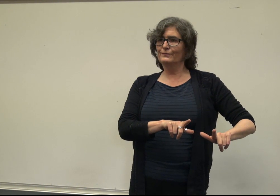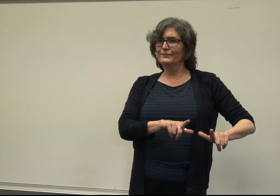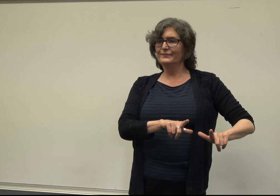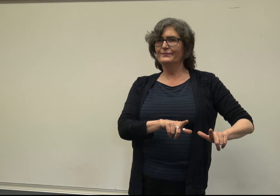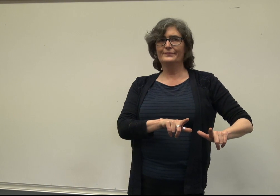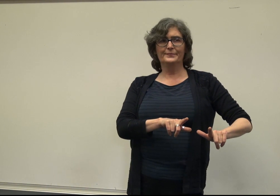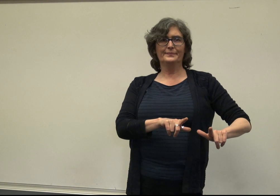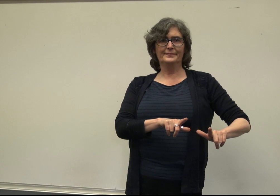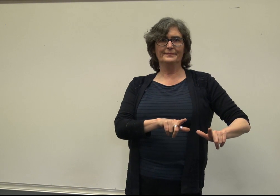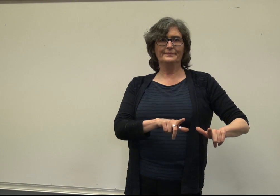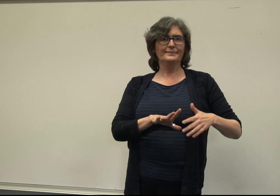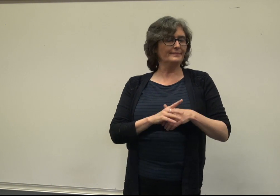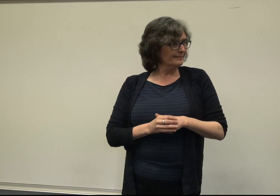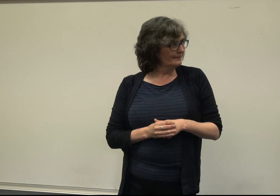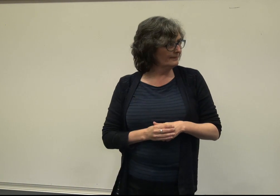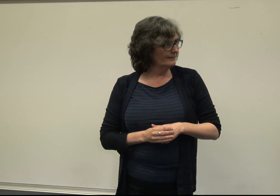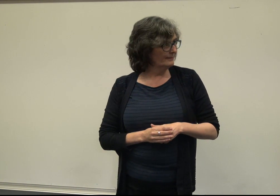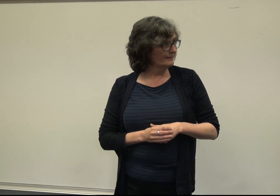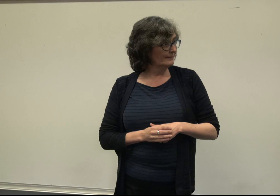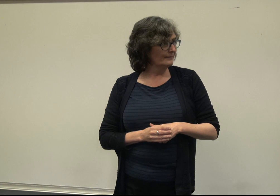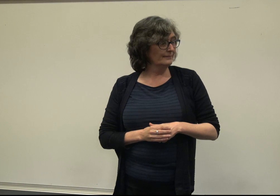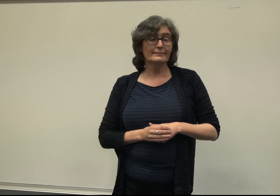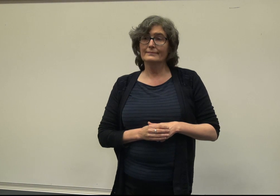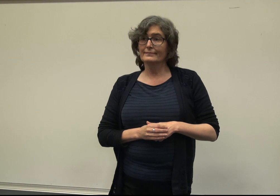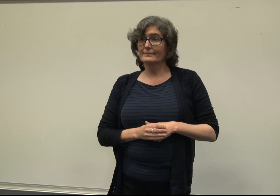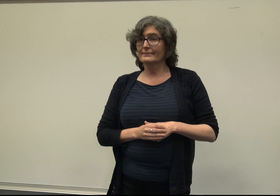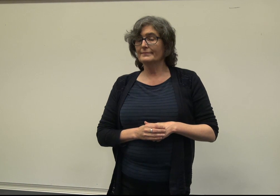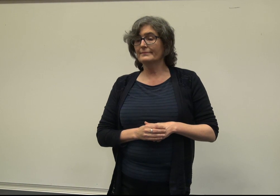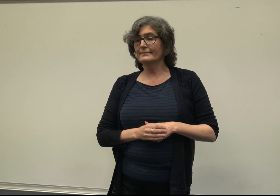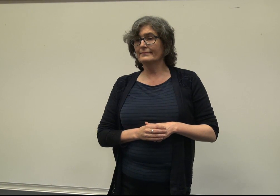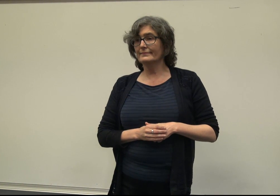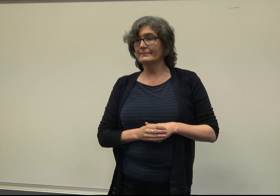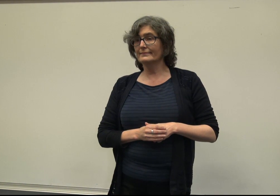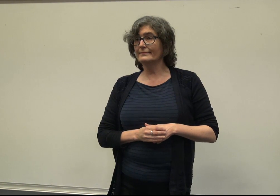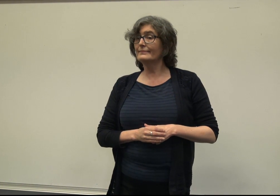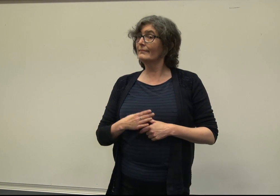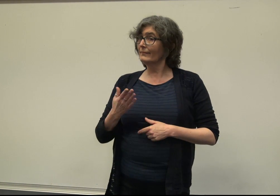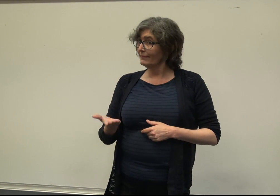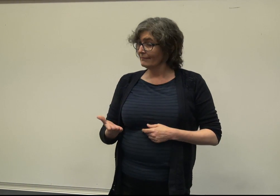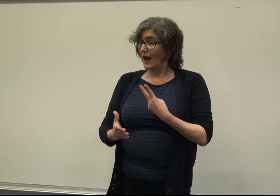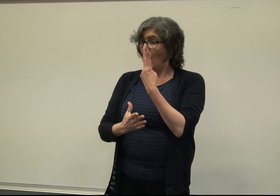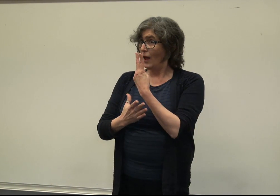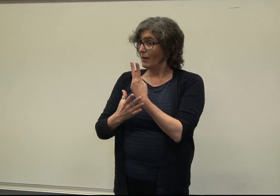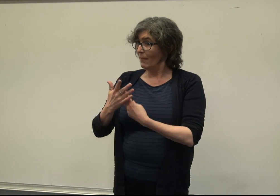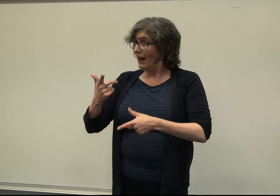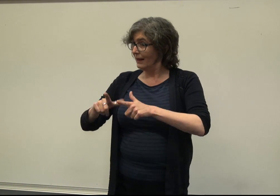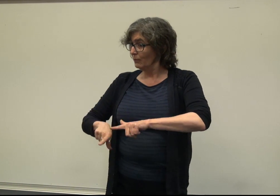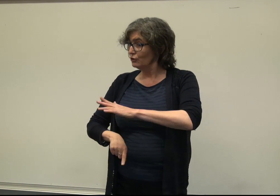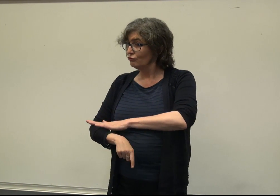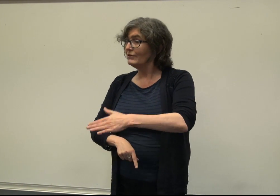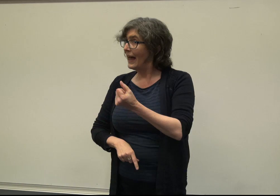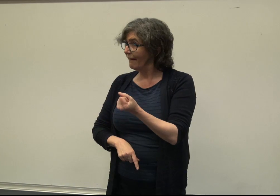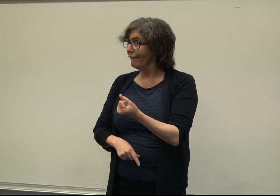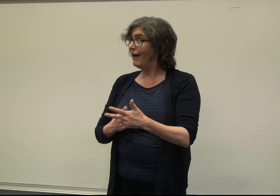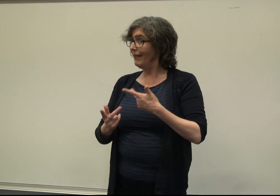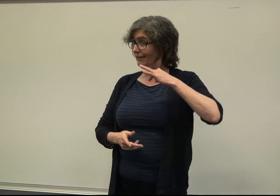language to the other. There are benefits outside the language domain that are very interesting.